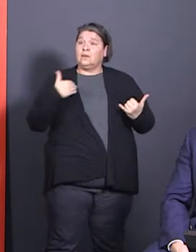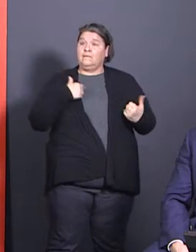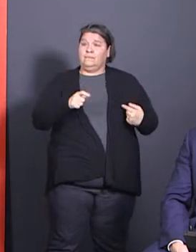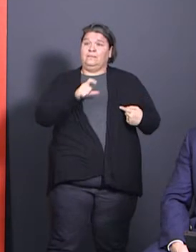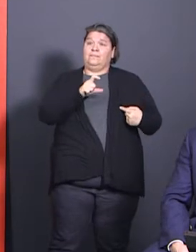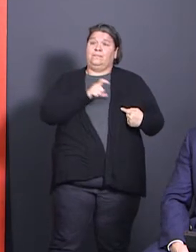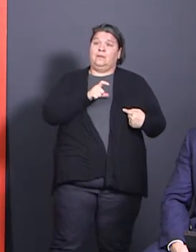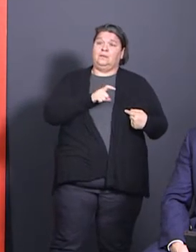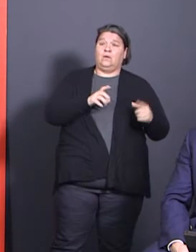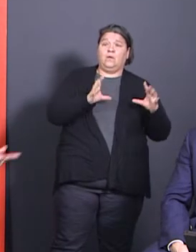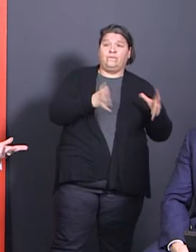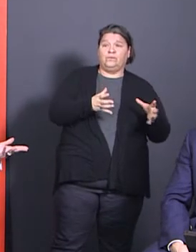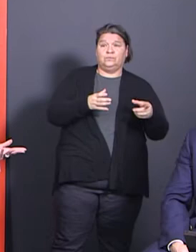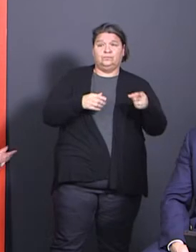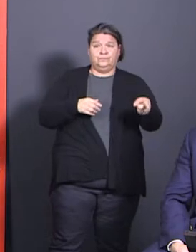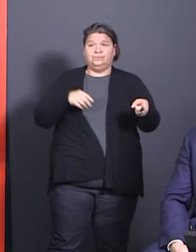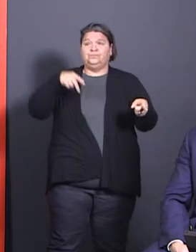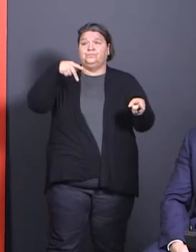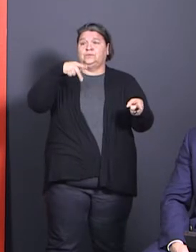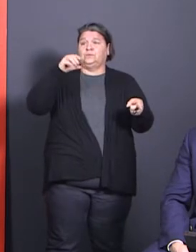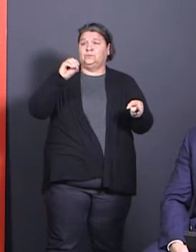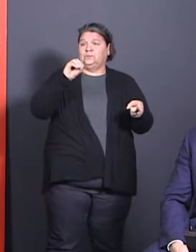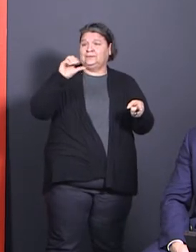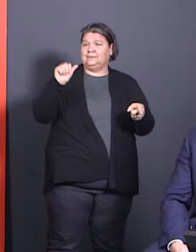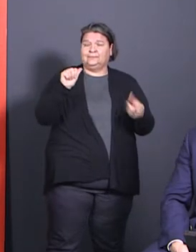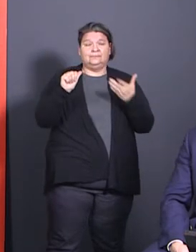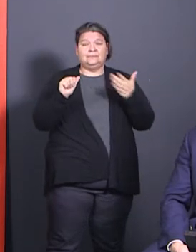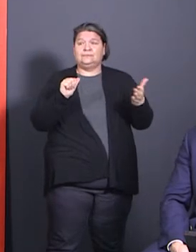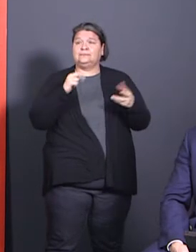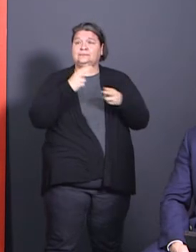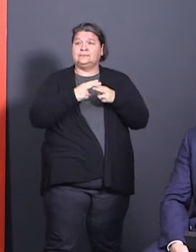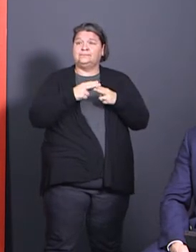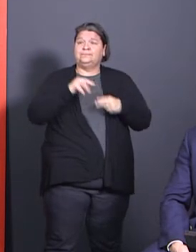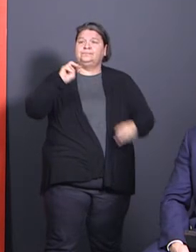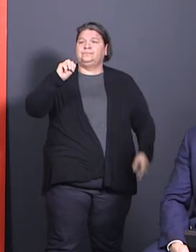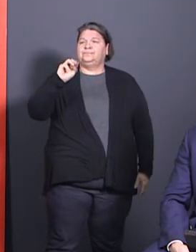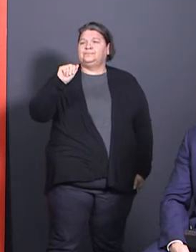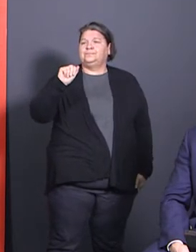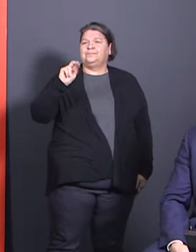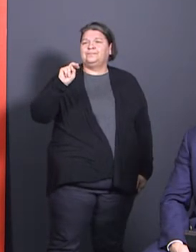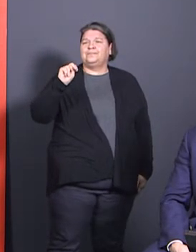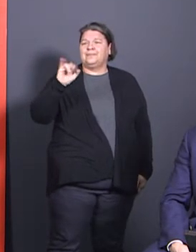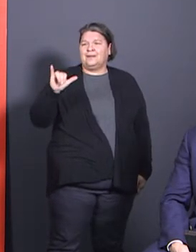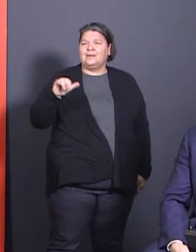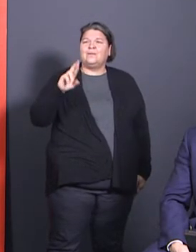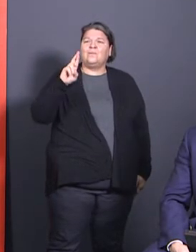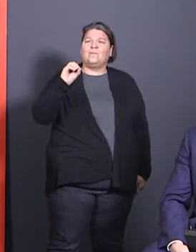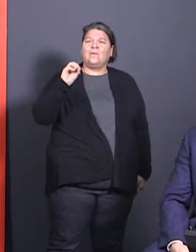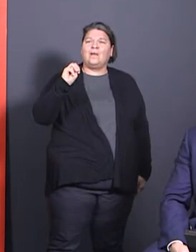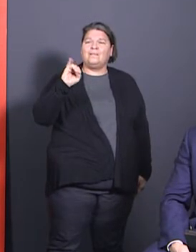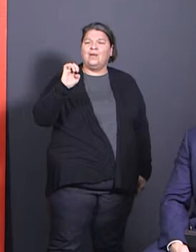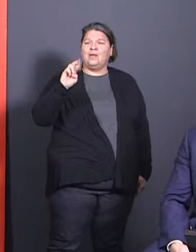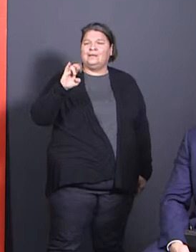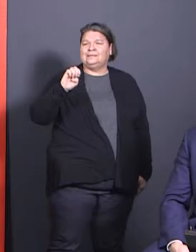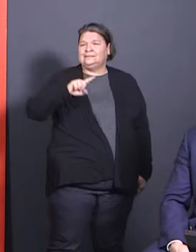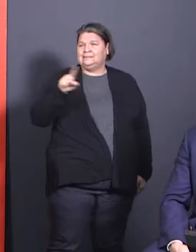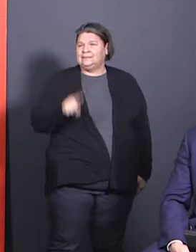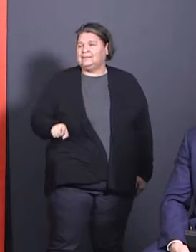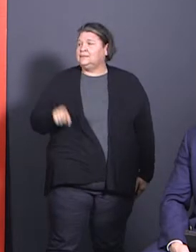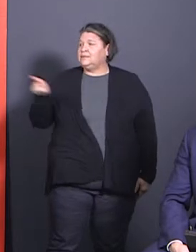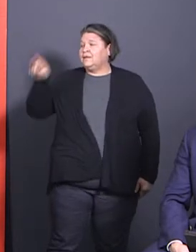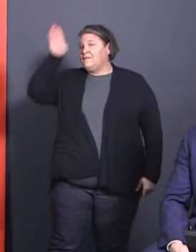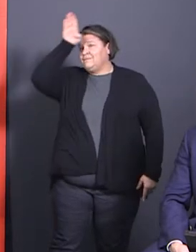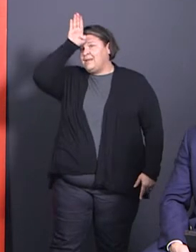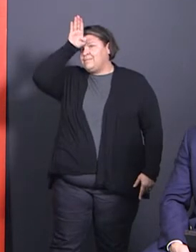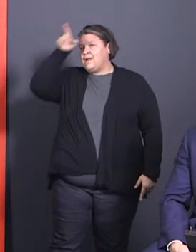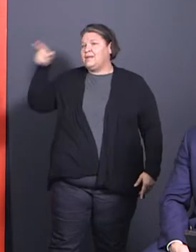Association, President Manny Ramirez. Manny, welcome. And by our Firefighters 440 Union